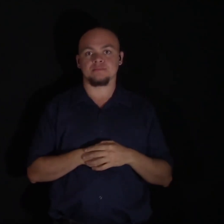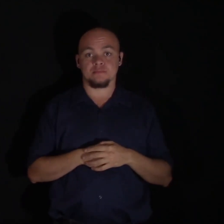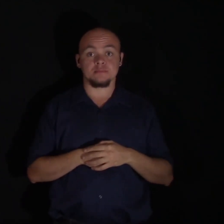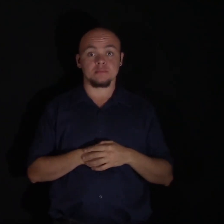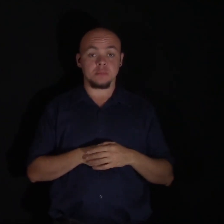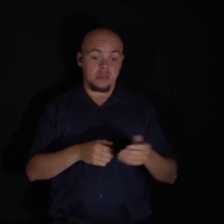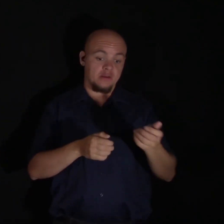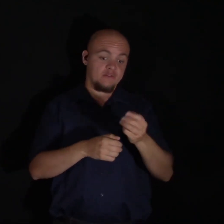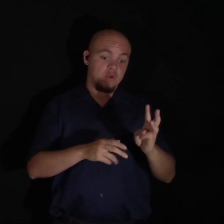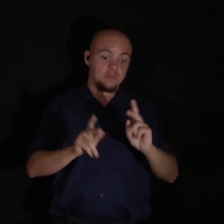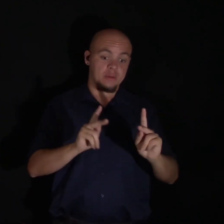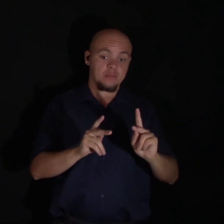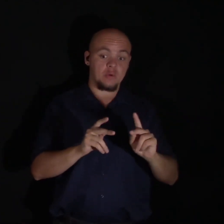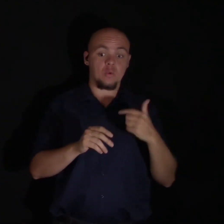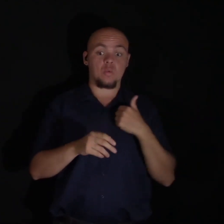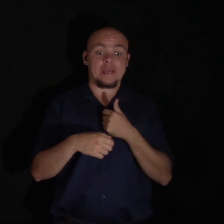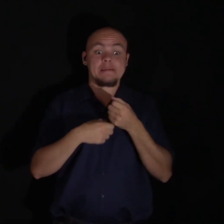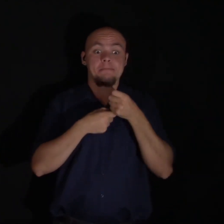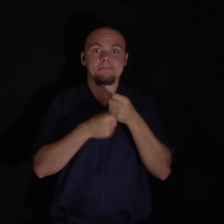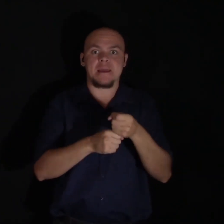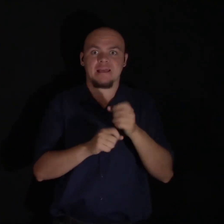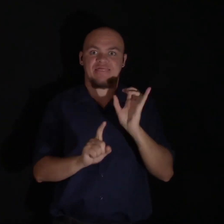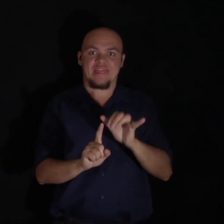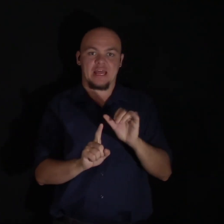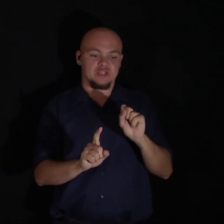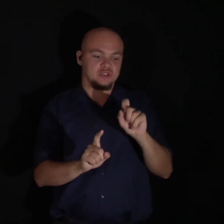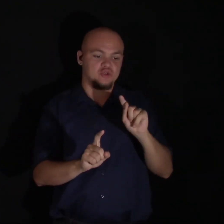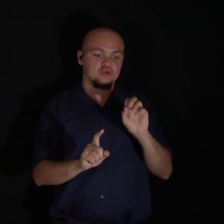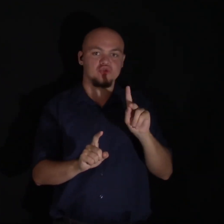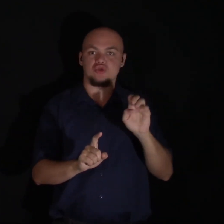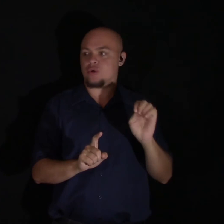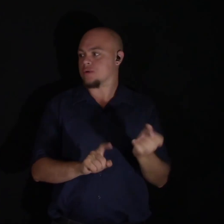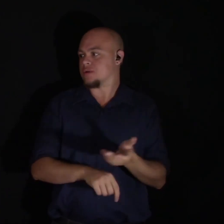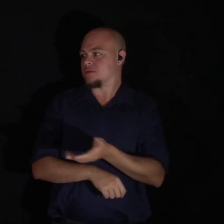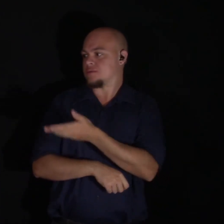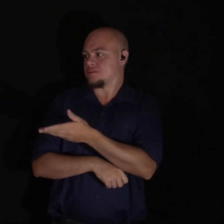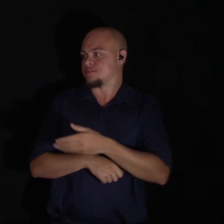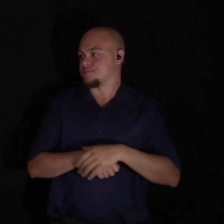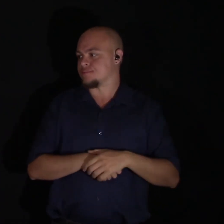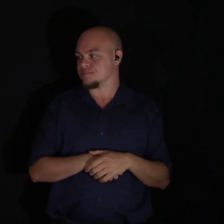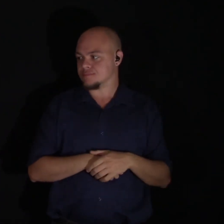could manufacture stoke. That's what it looks like.